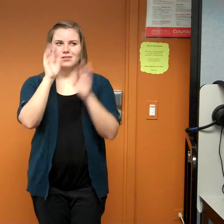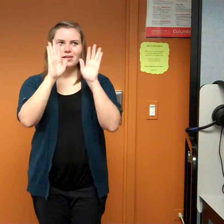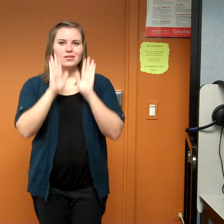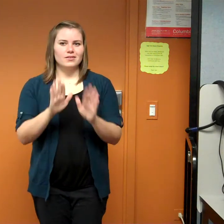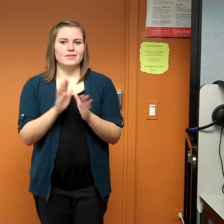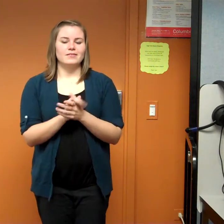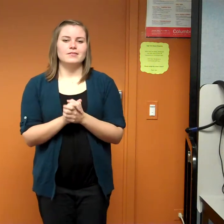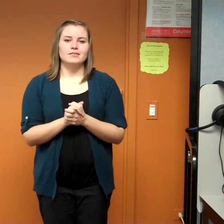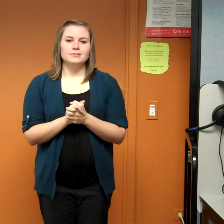got